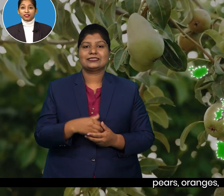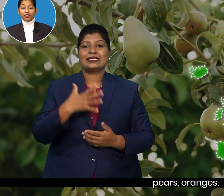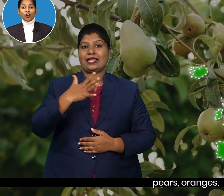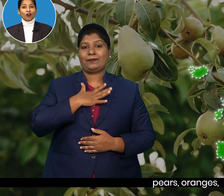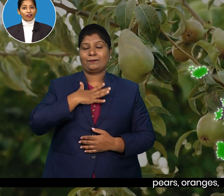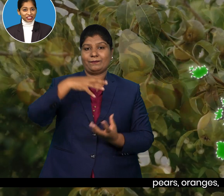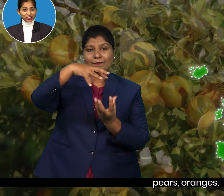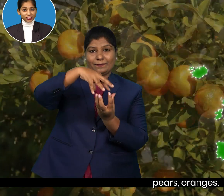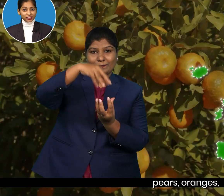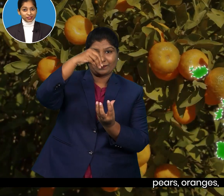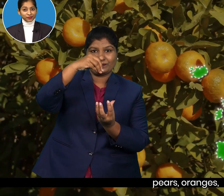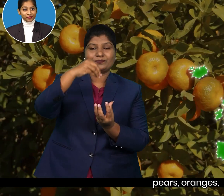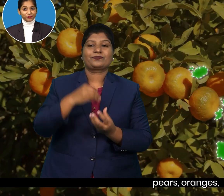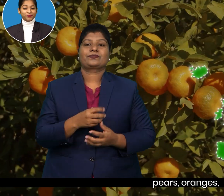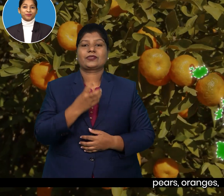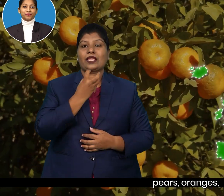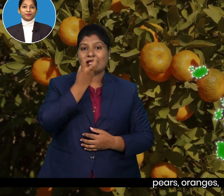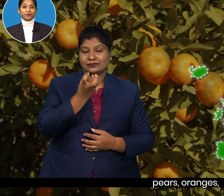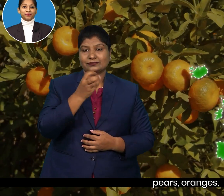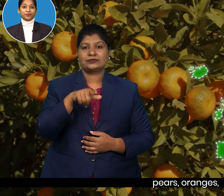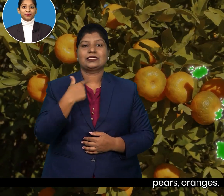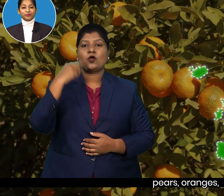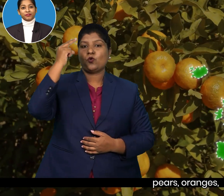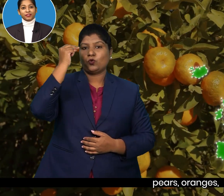pears, oranges,